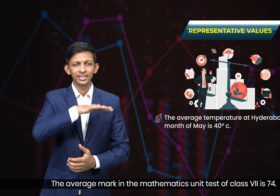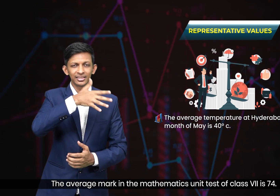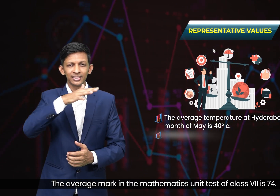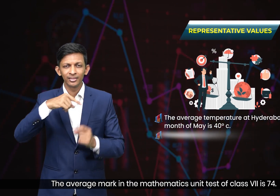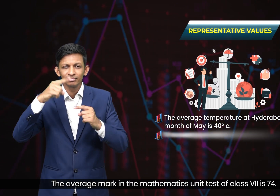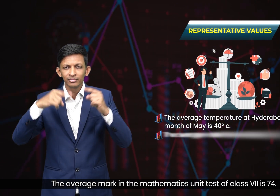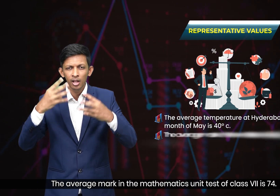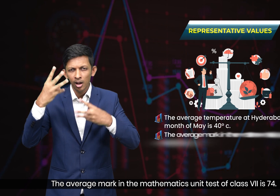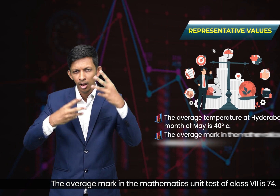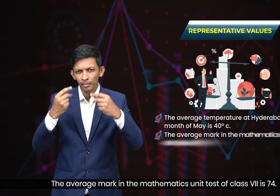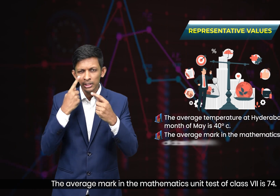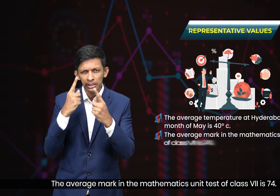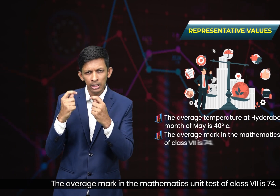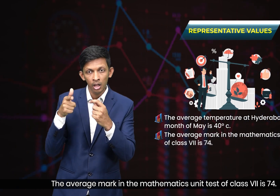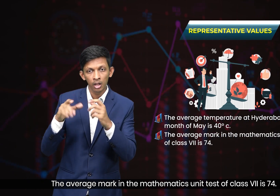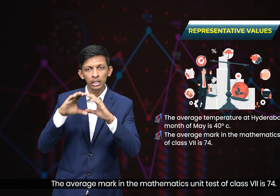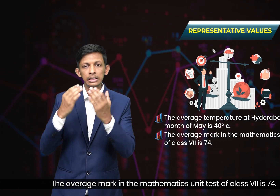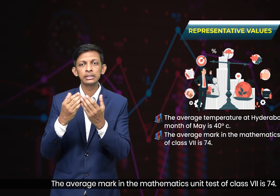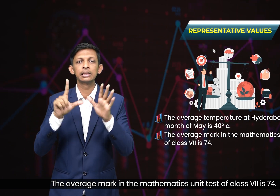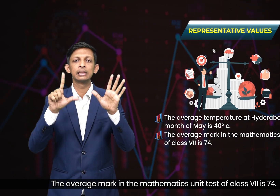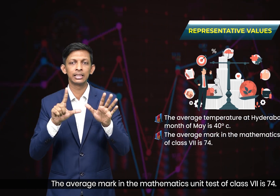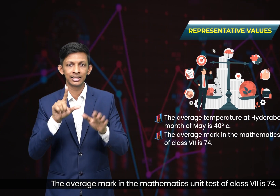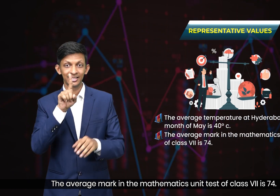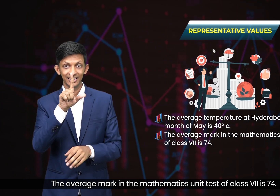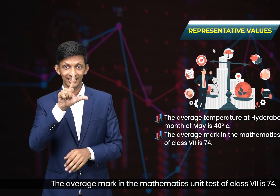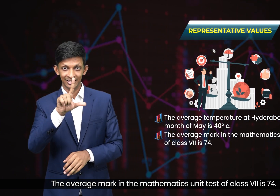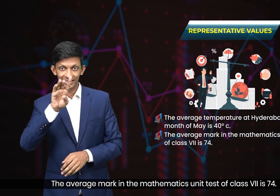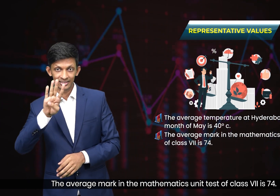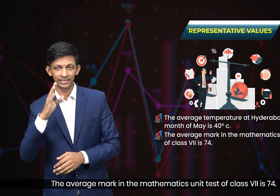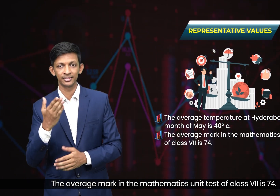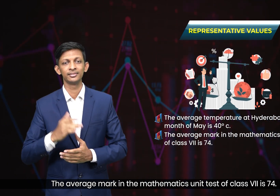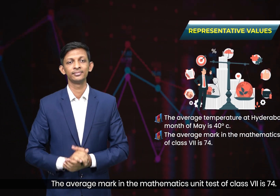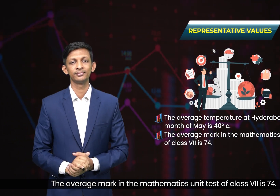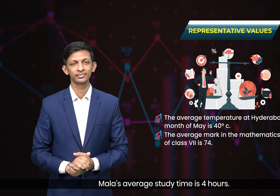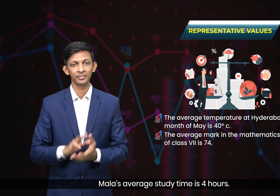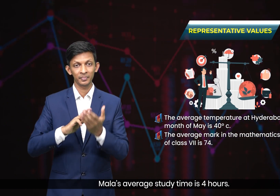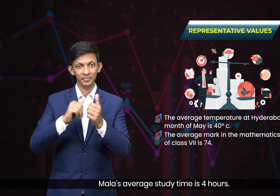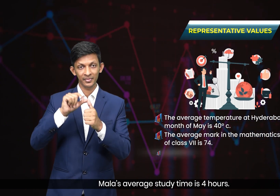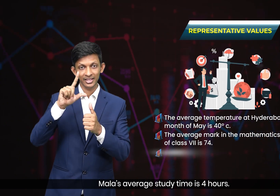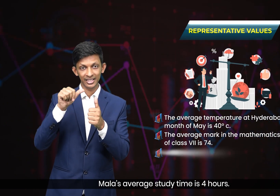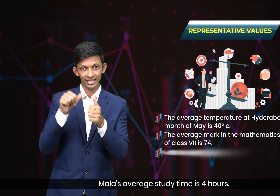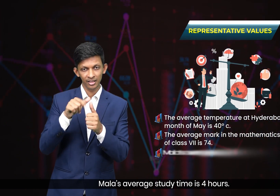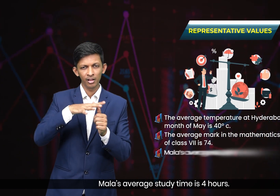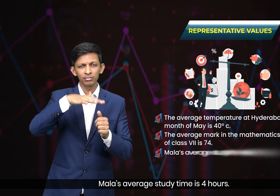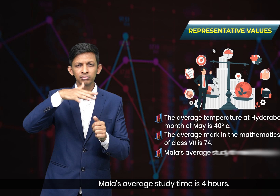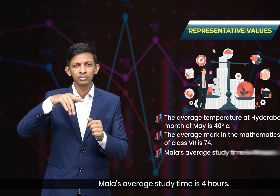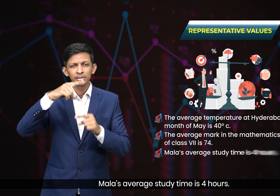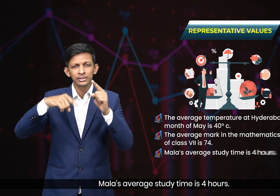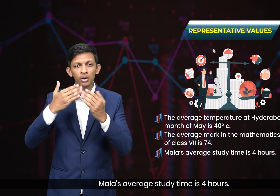The average mark in the mathematics unit test of class 7 is 74. Mala's average study time